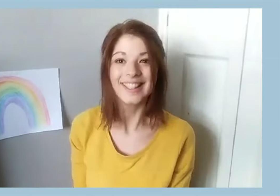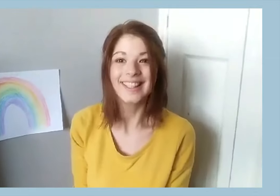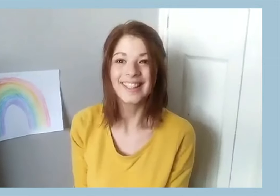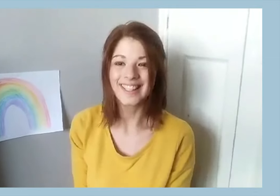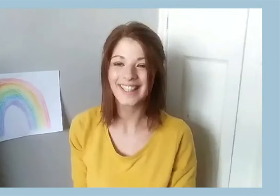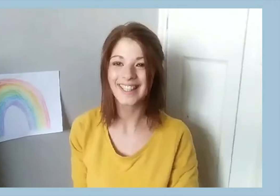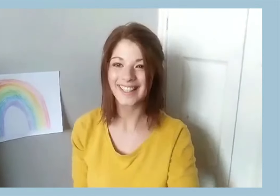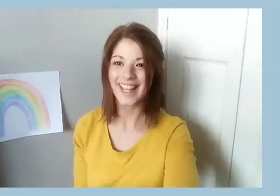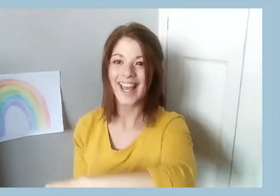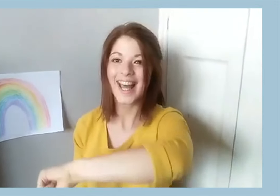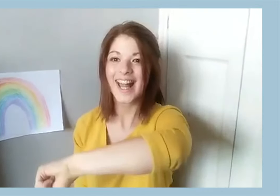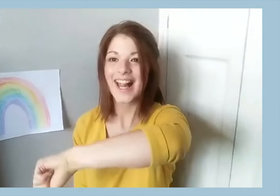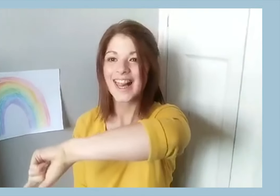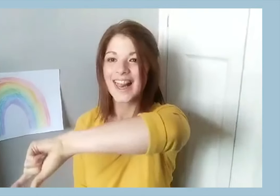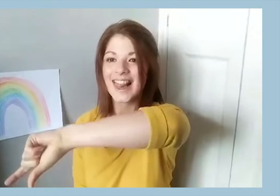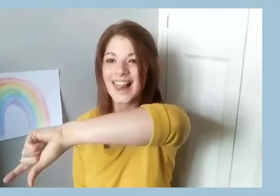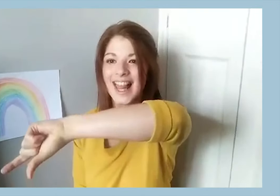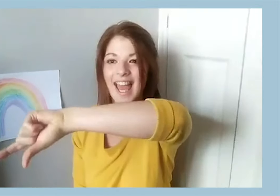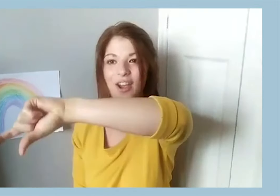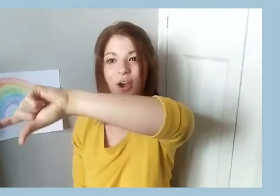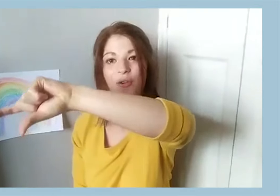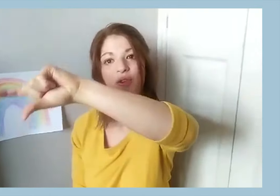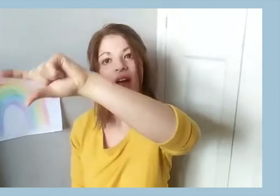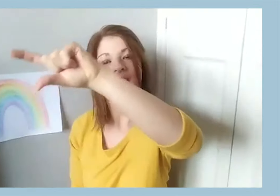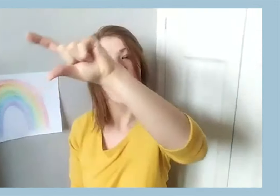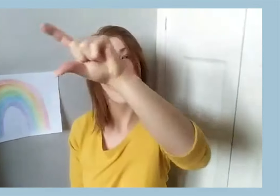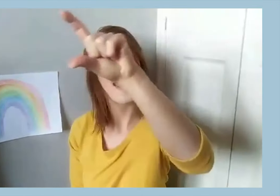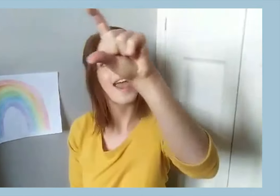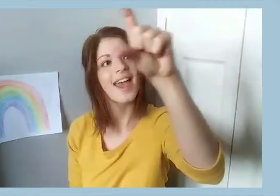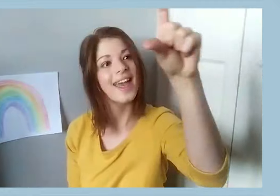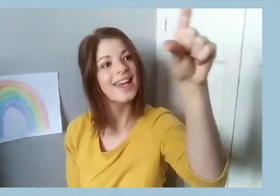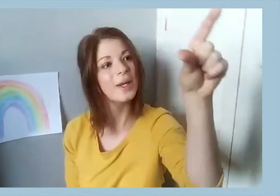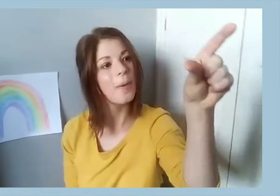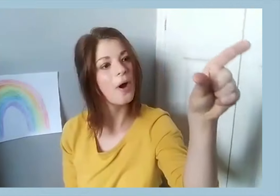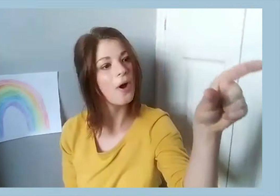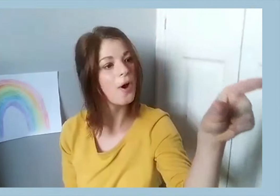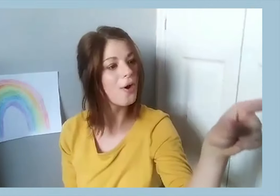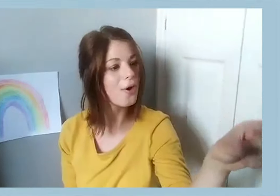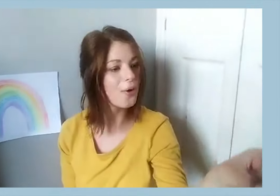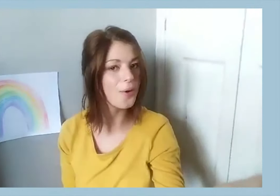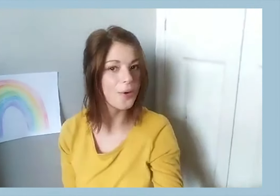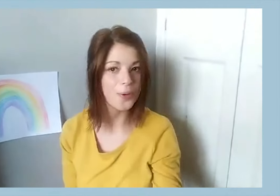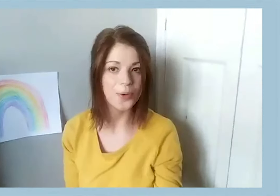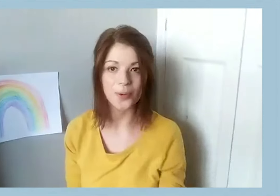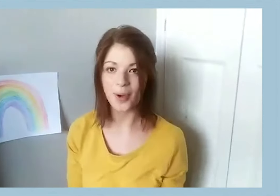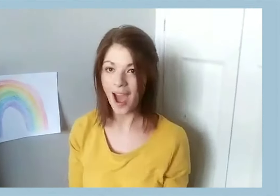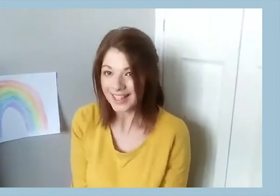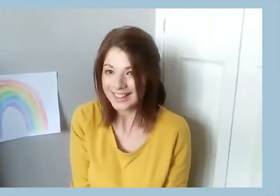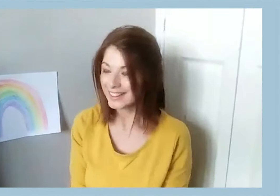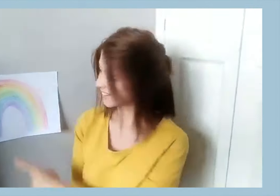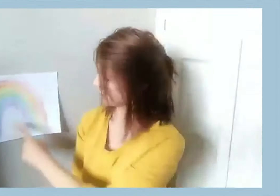oh